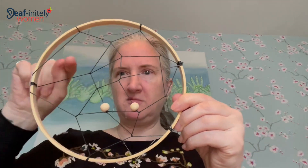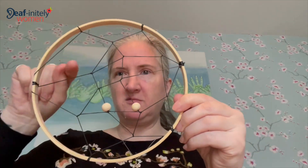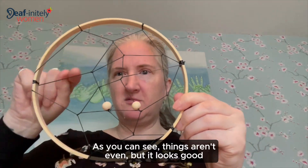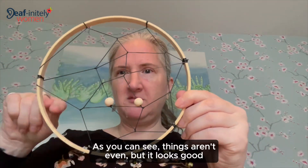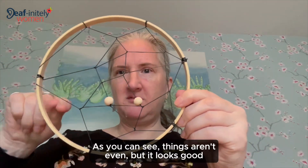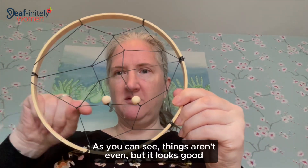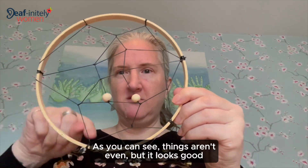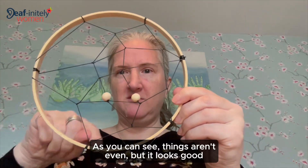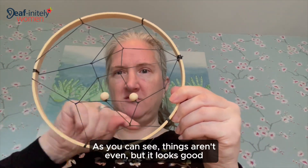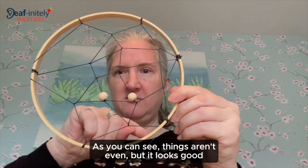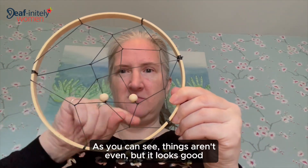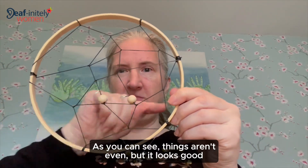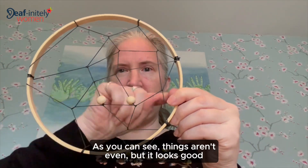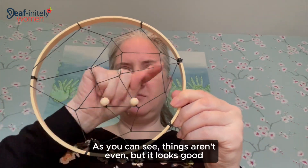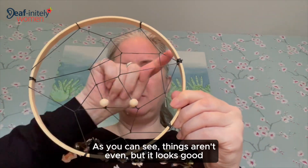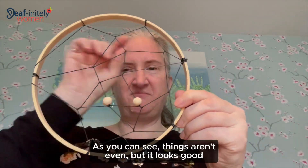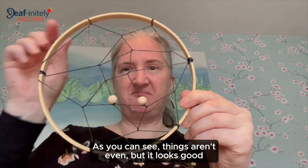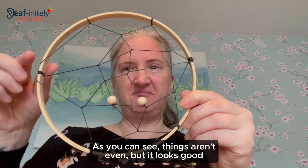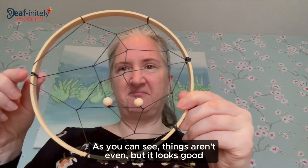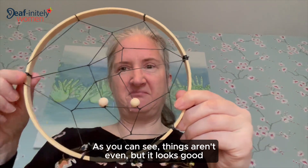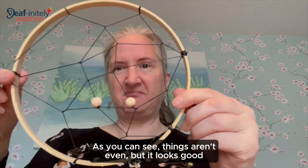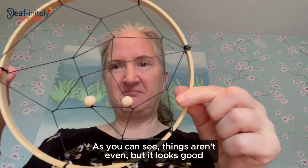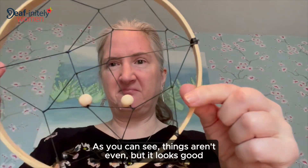As you can see, things aren't even, but it looks good.